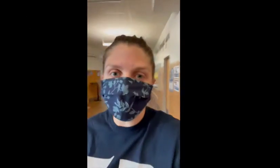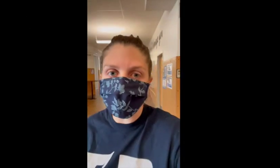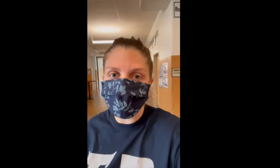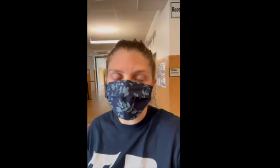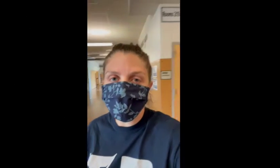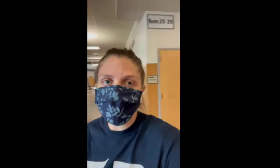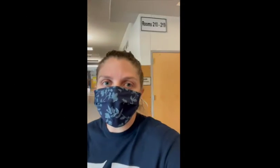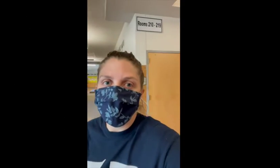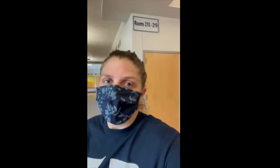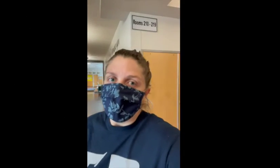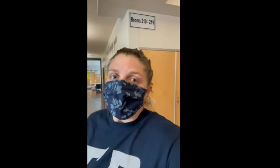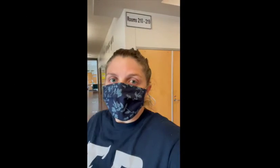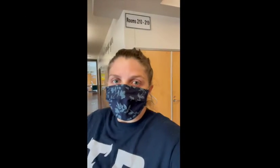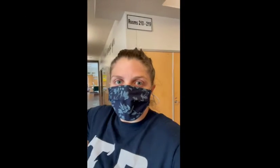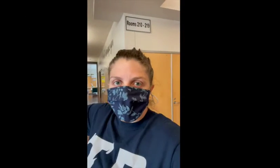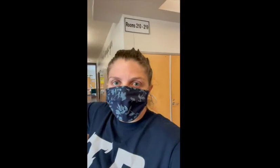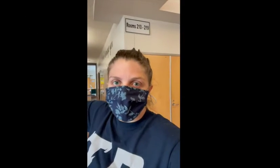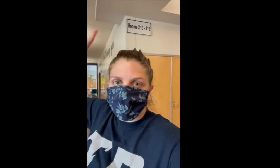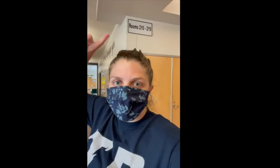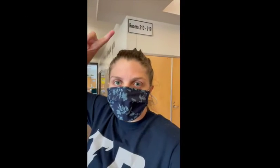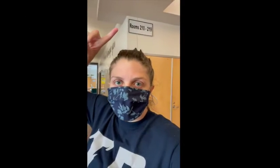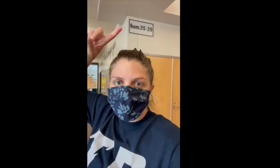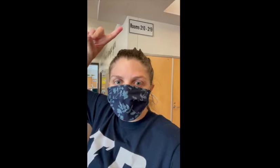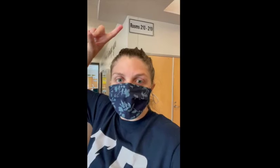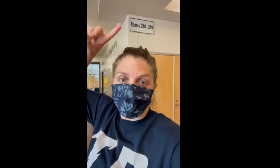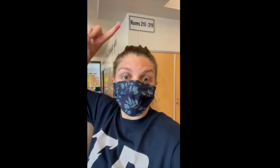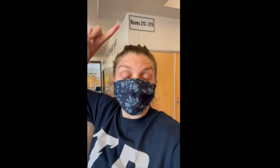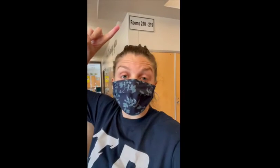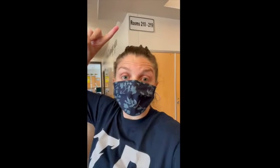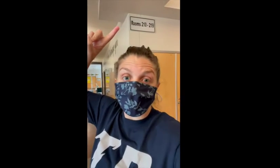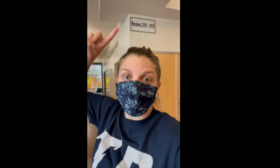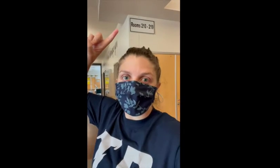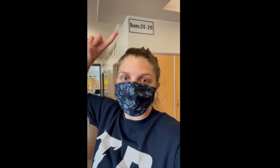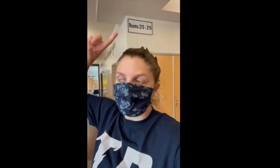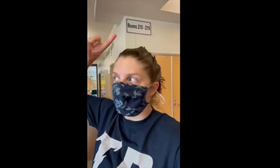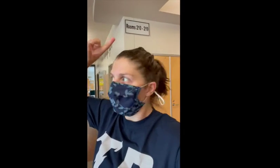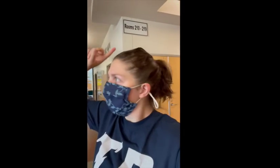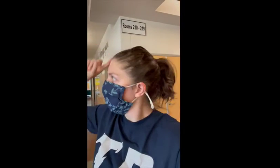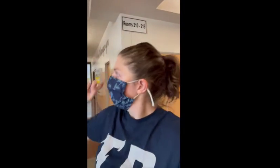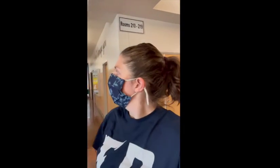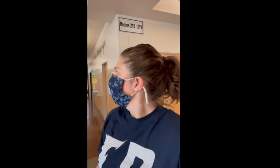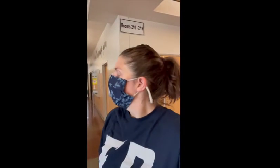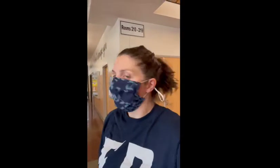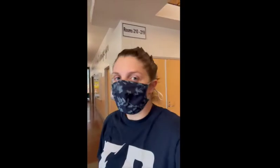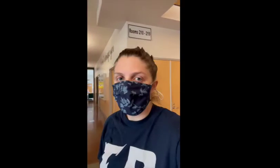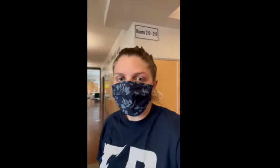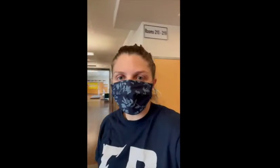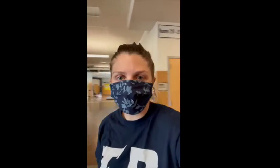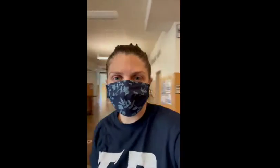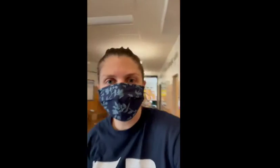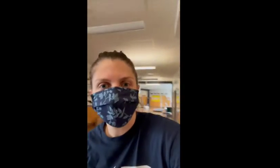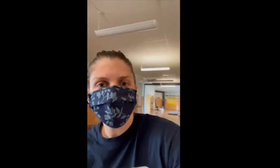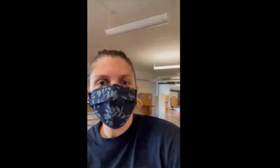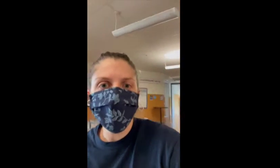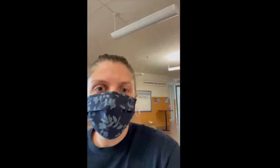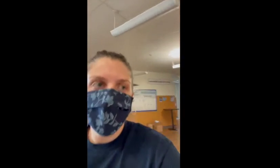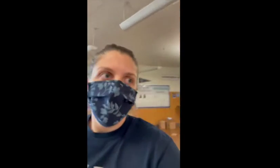beginning of school year, you can always use those signs to help you figure out where you're going. Okay?